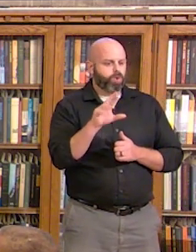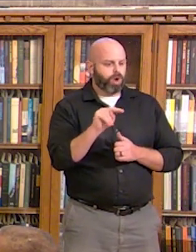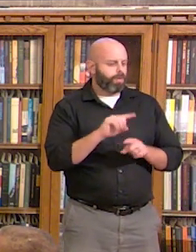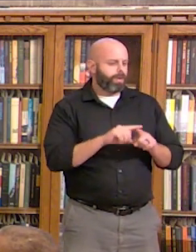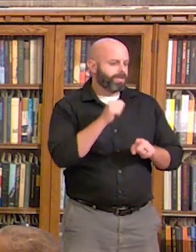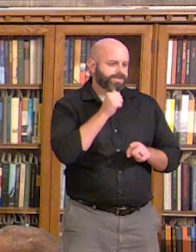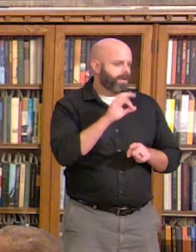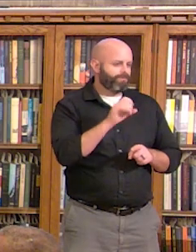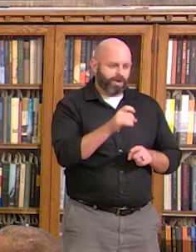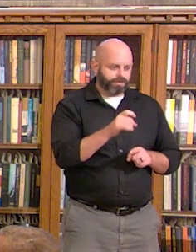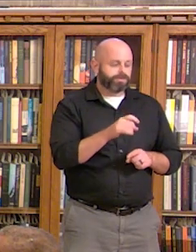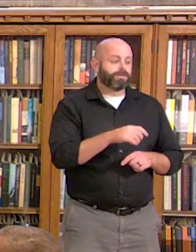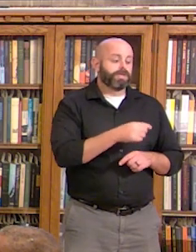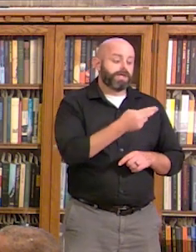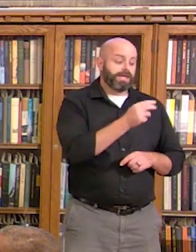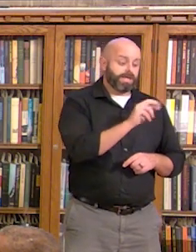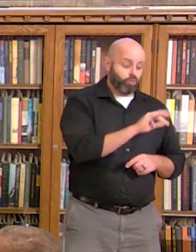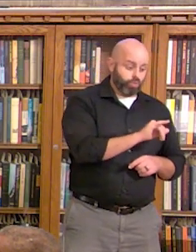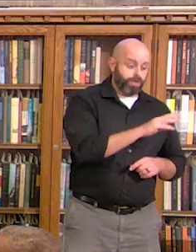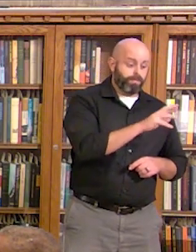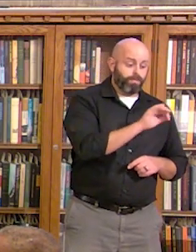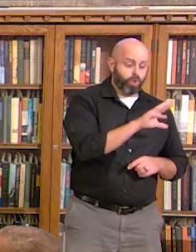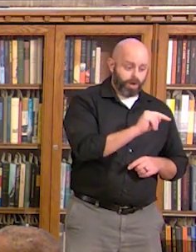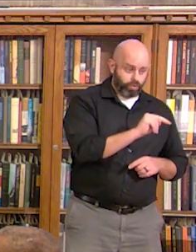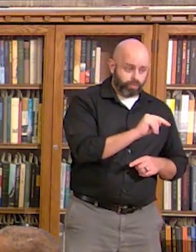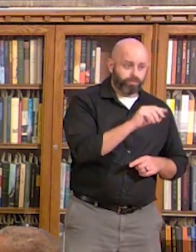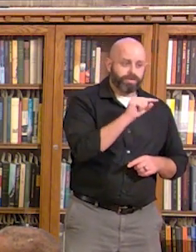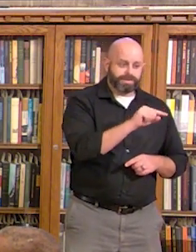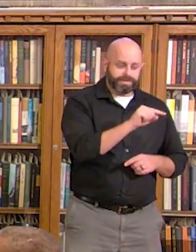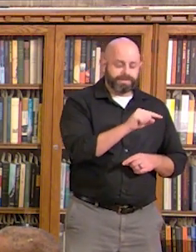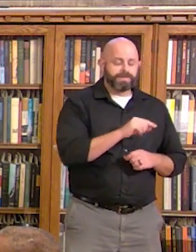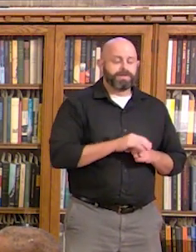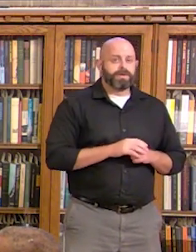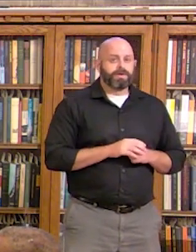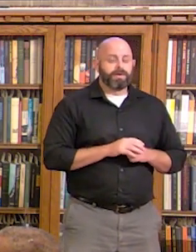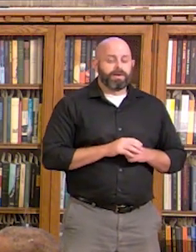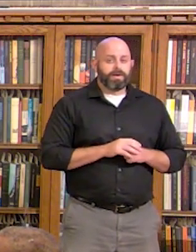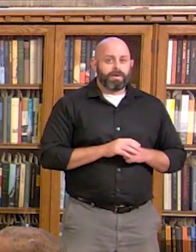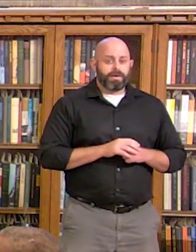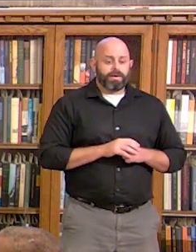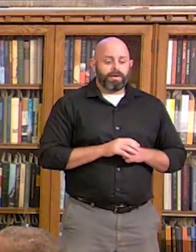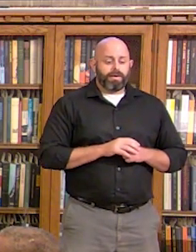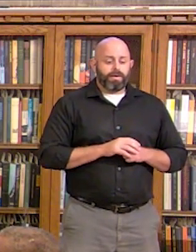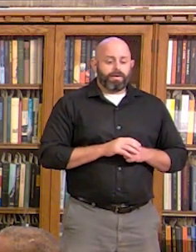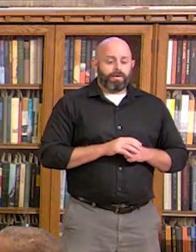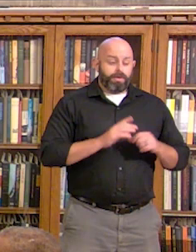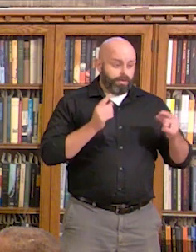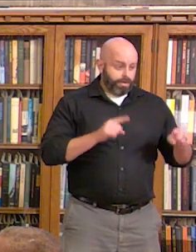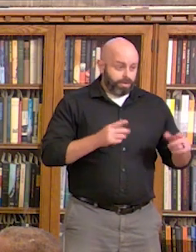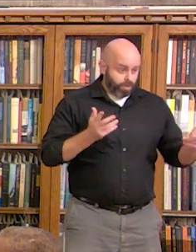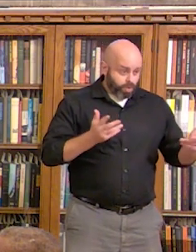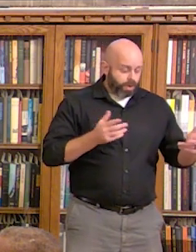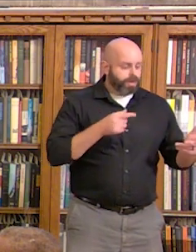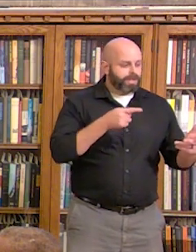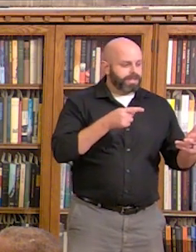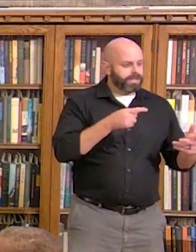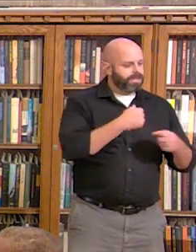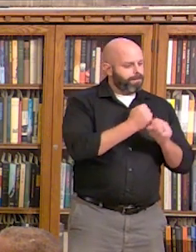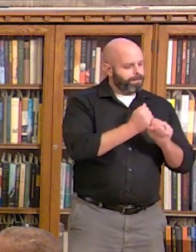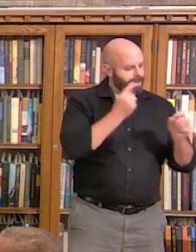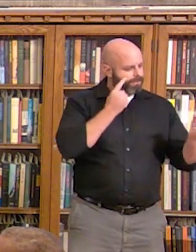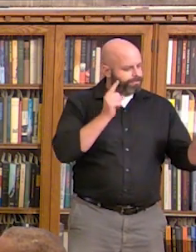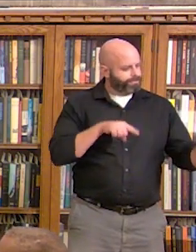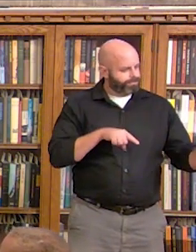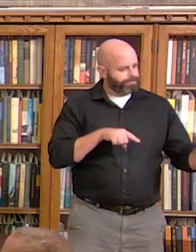box he's Henry Brown and he gets into a uh he he he's made a deal